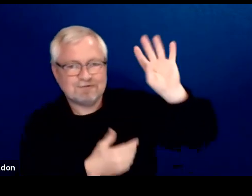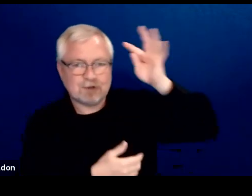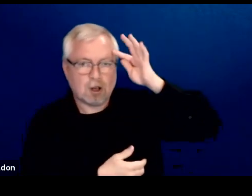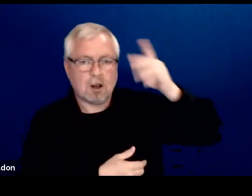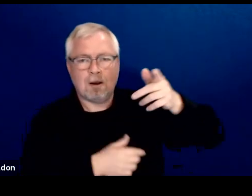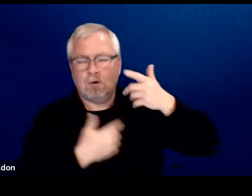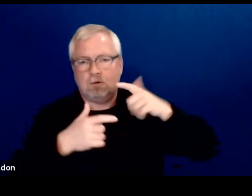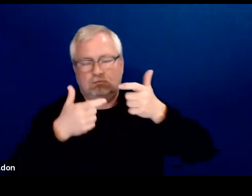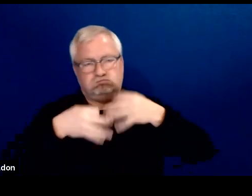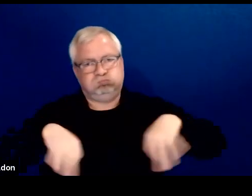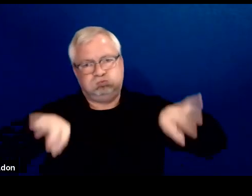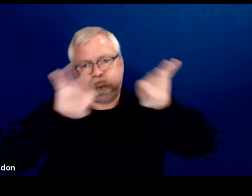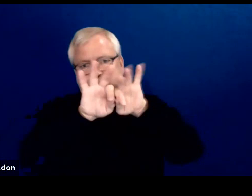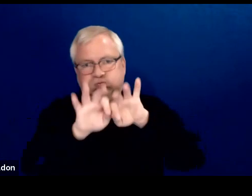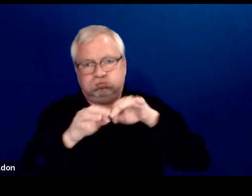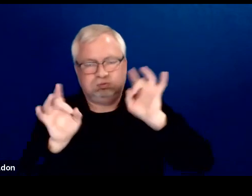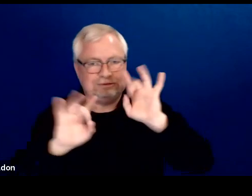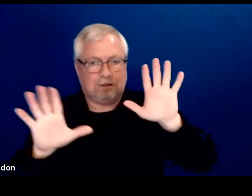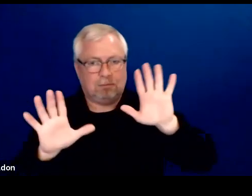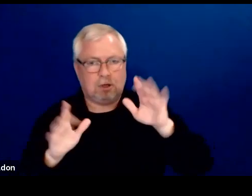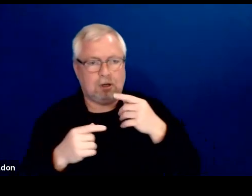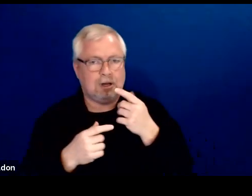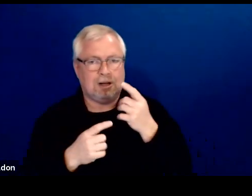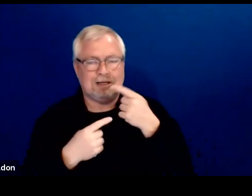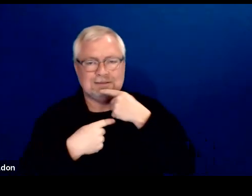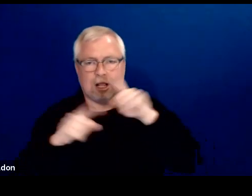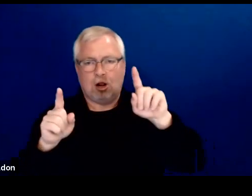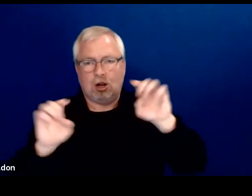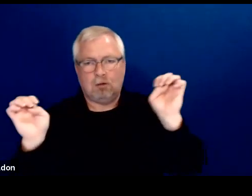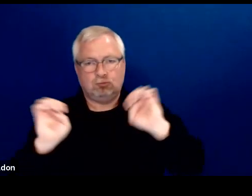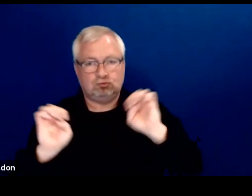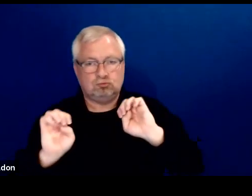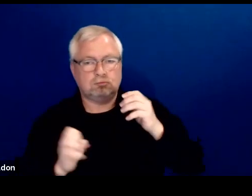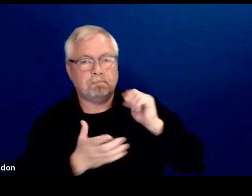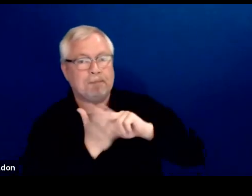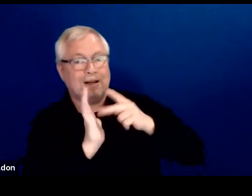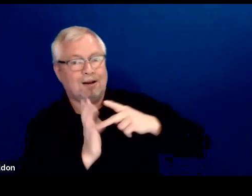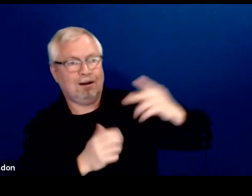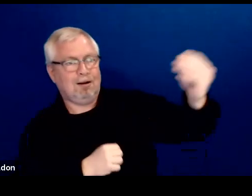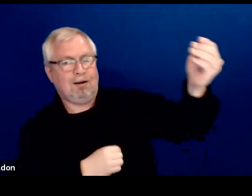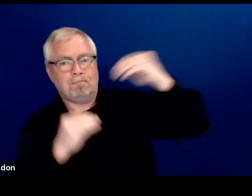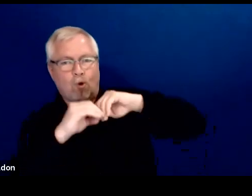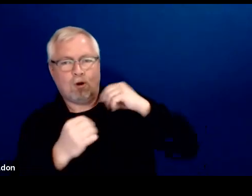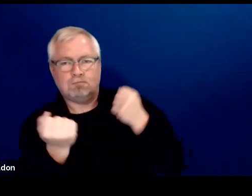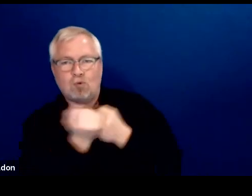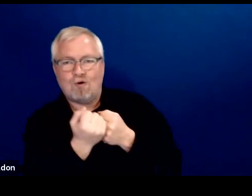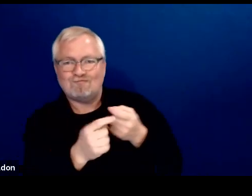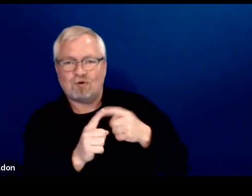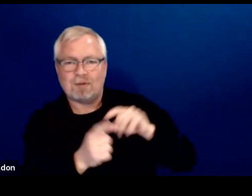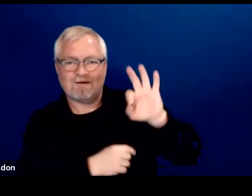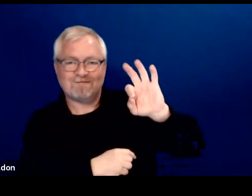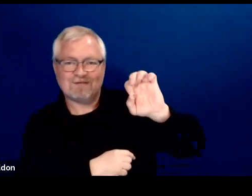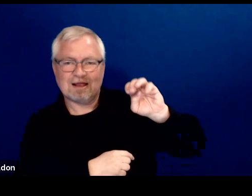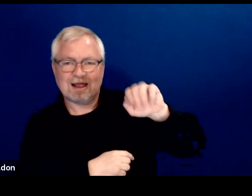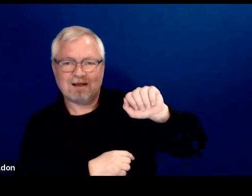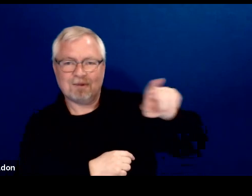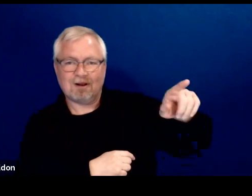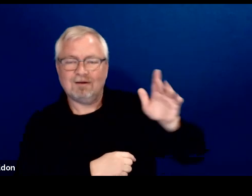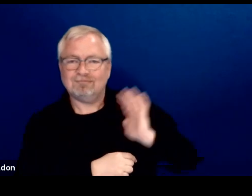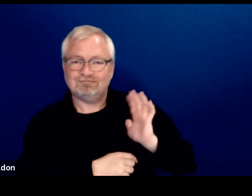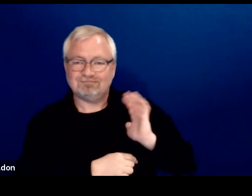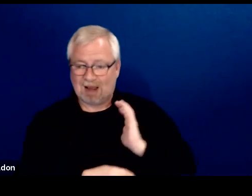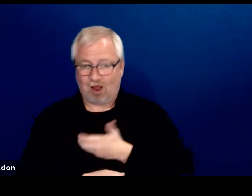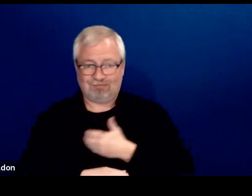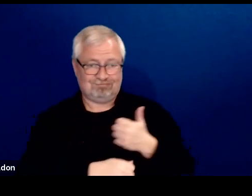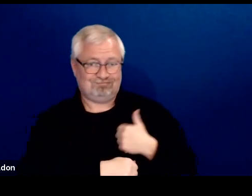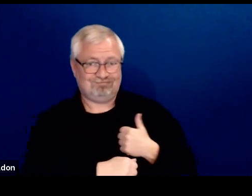FEMA assistance to Minnesota as we proceed. And as a former soldier, I'm profoundly grateful to the men and women